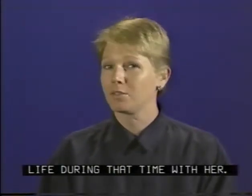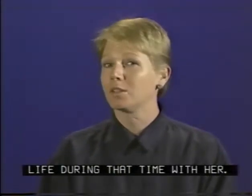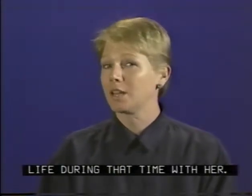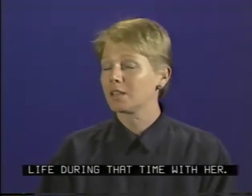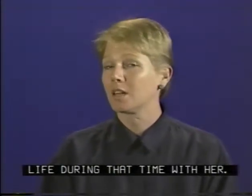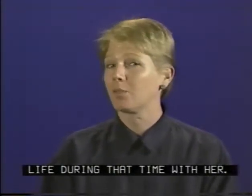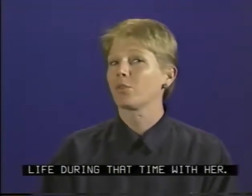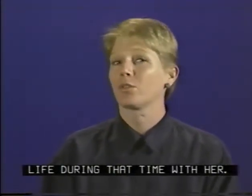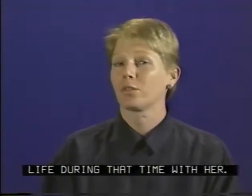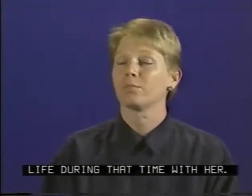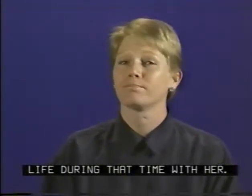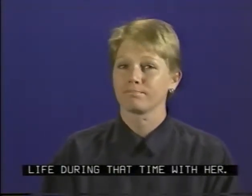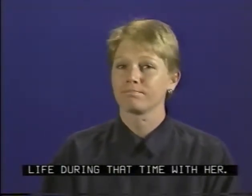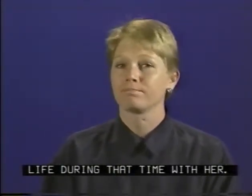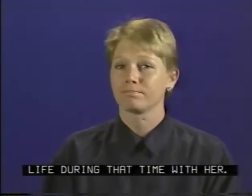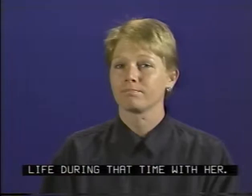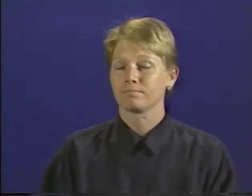during that time with her.